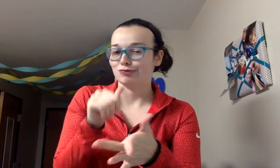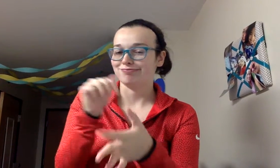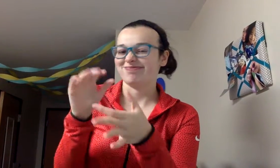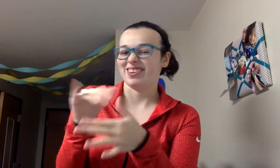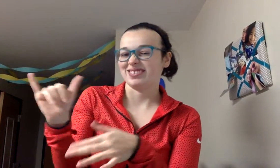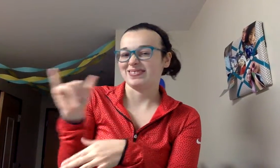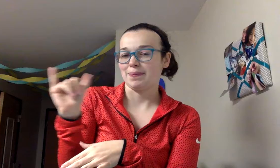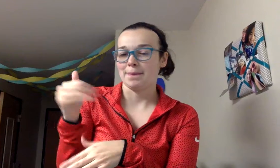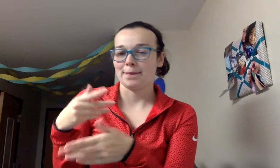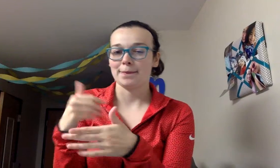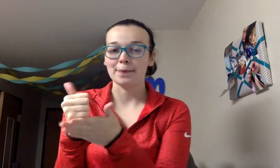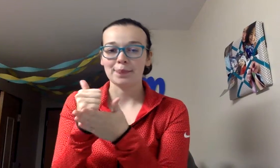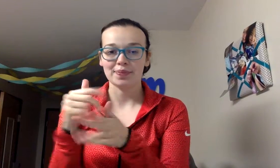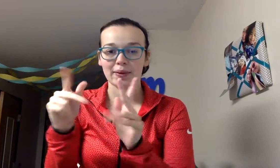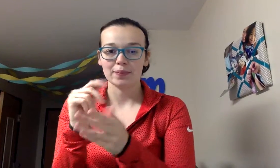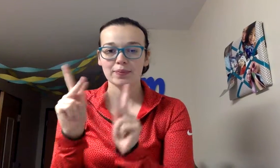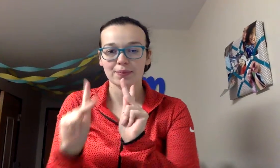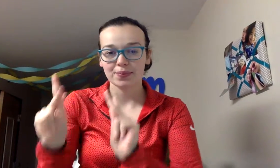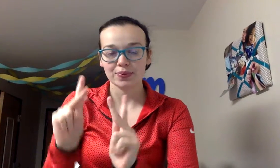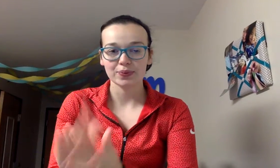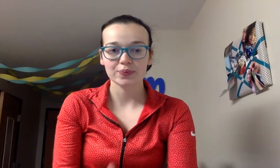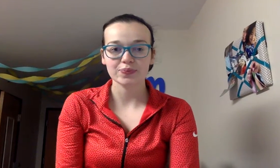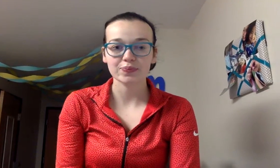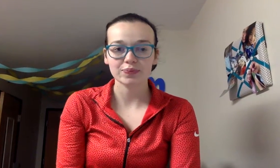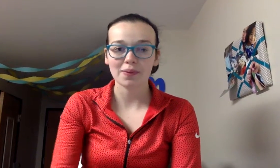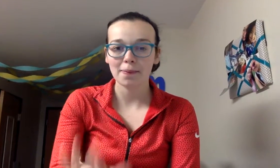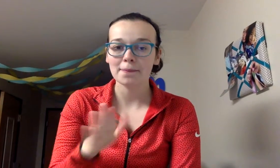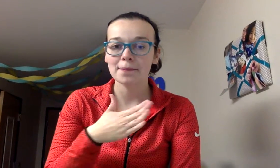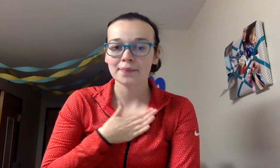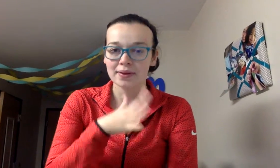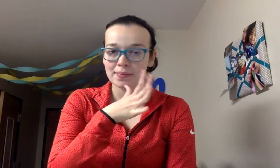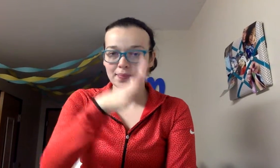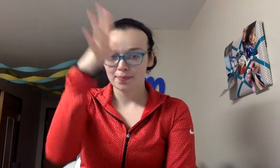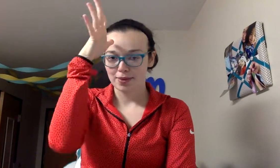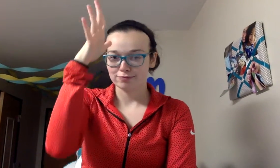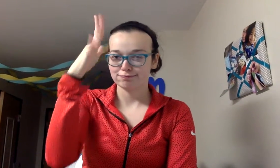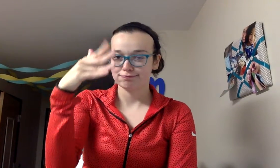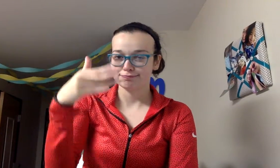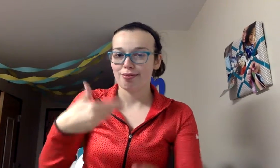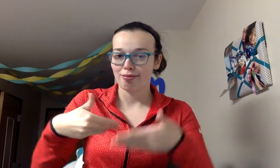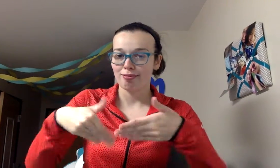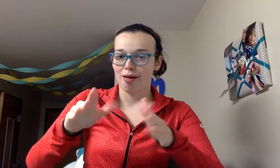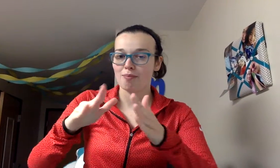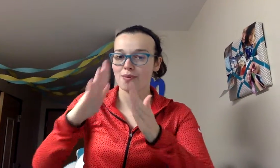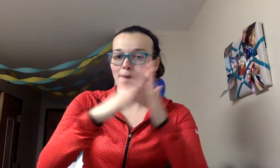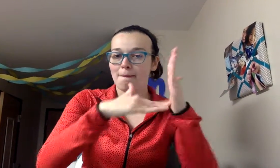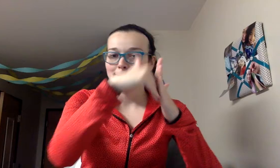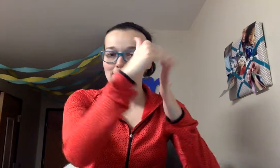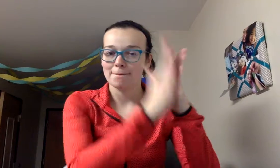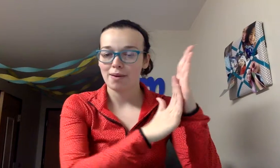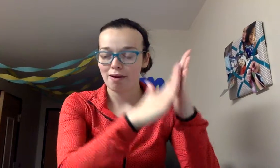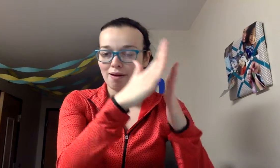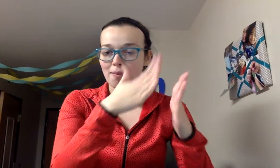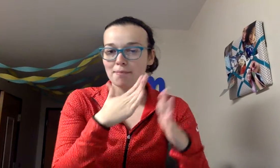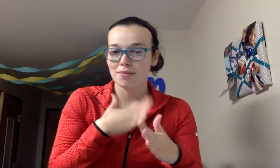Probably the most wonderful thing my parents did was they let me paint my bedroom. I said one day, "I want to paint stuff on the walls." And they